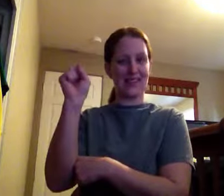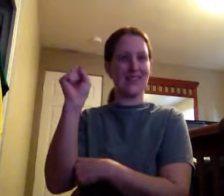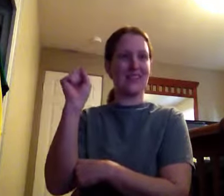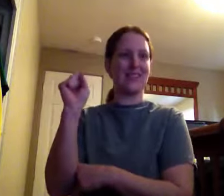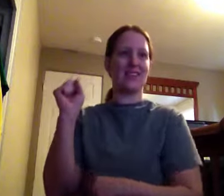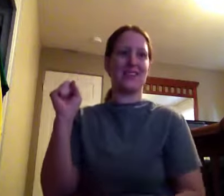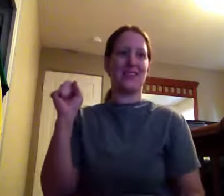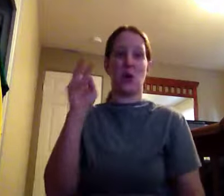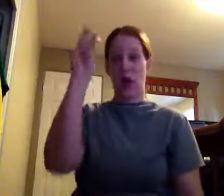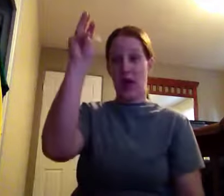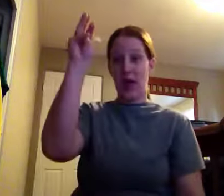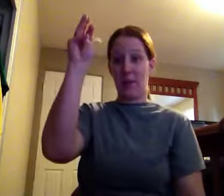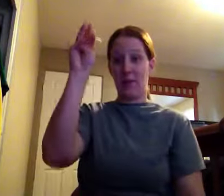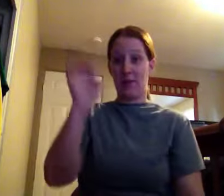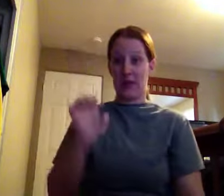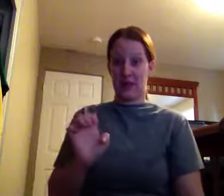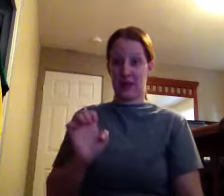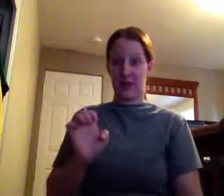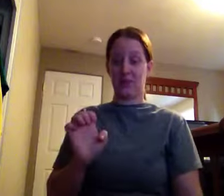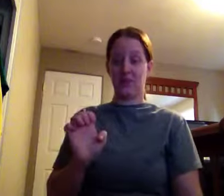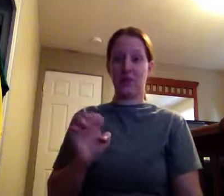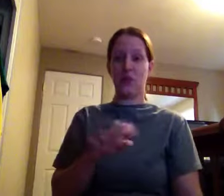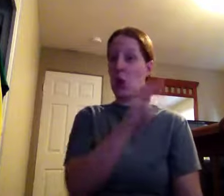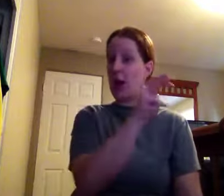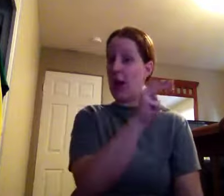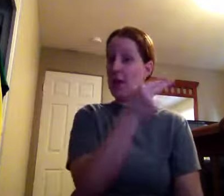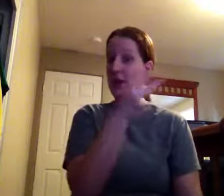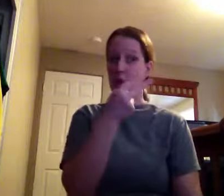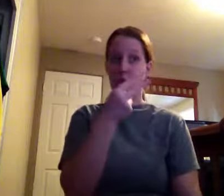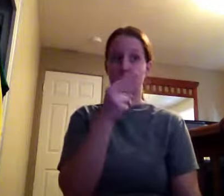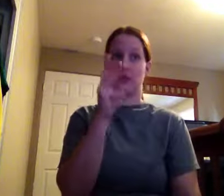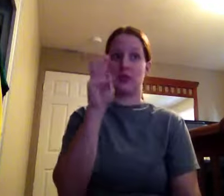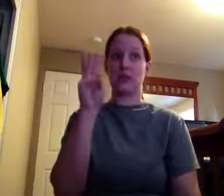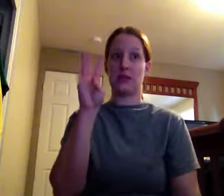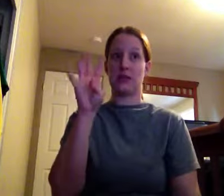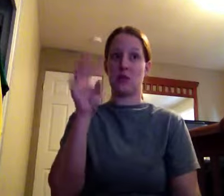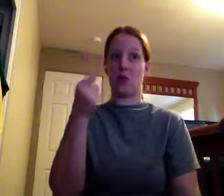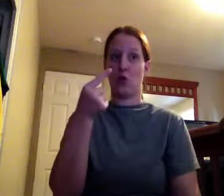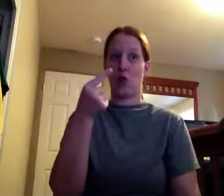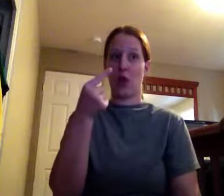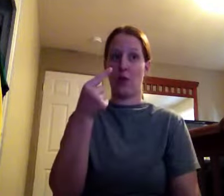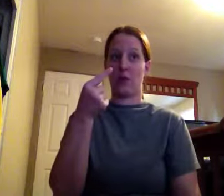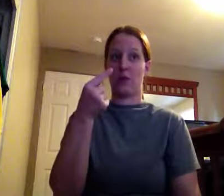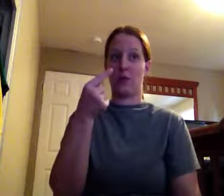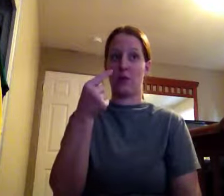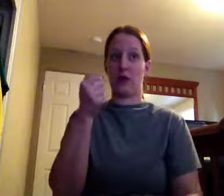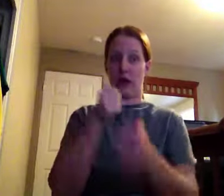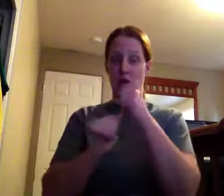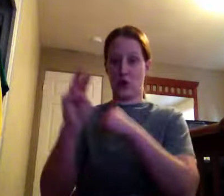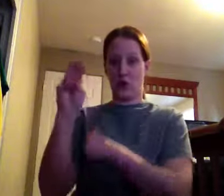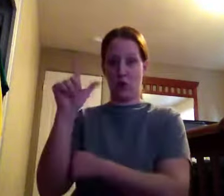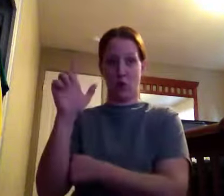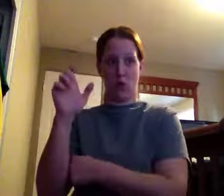64 grams per mole is the mass of what my compound really is. Do I know what it is yet? No, I don't. But it